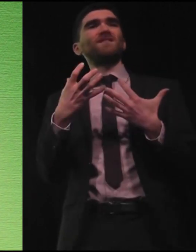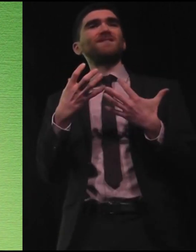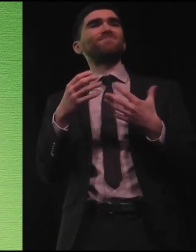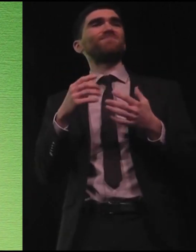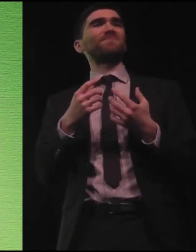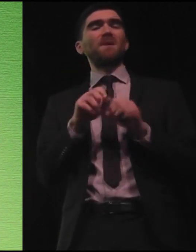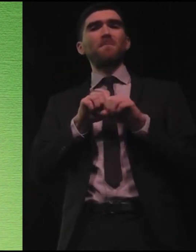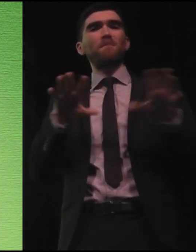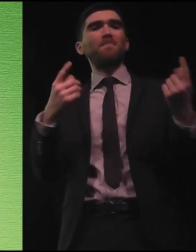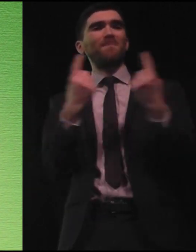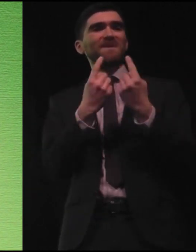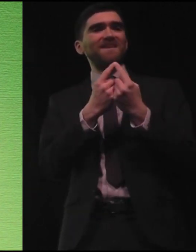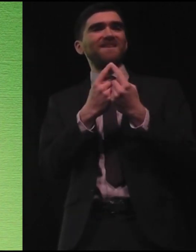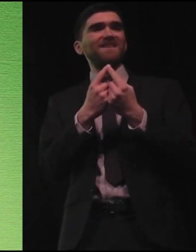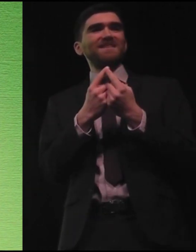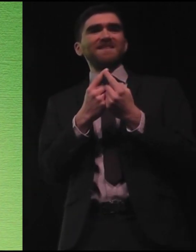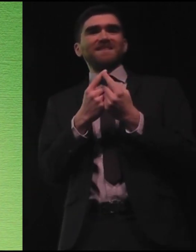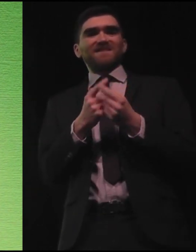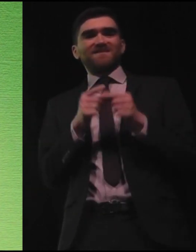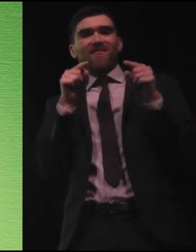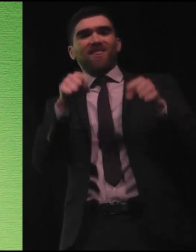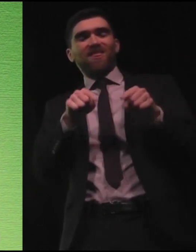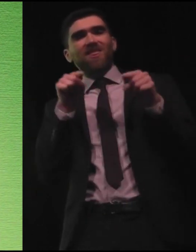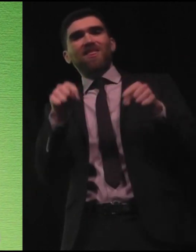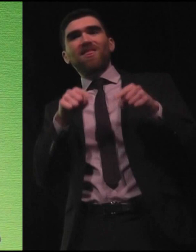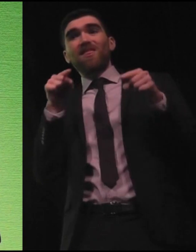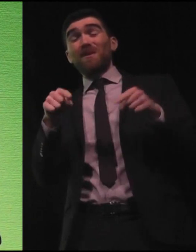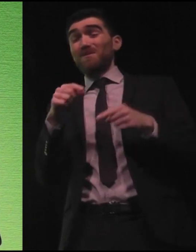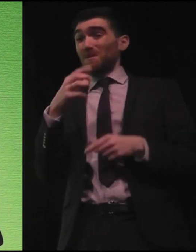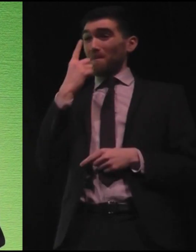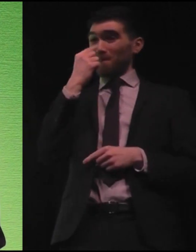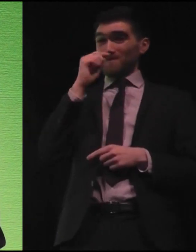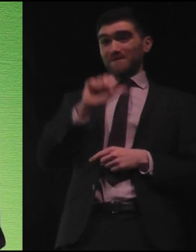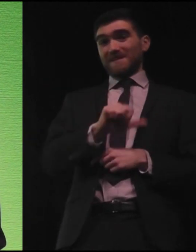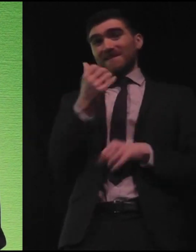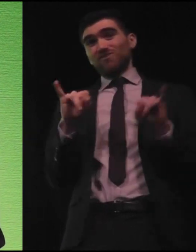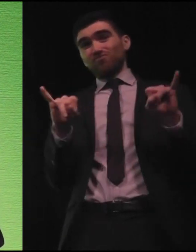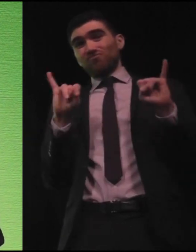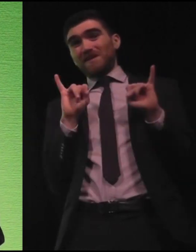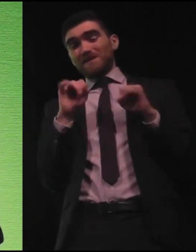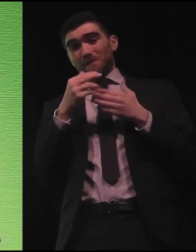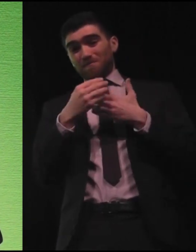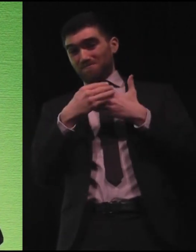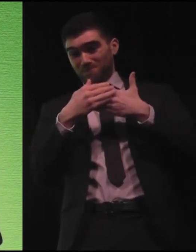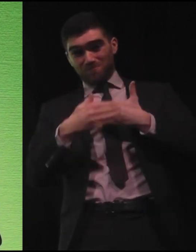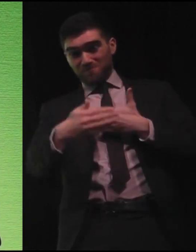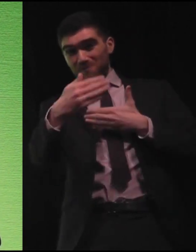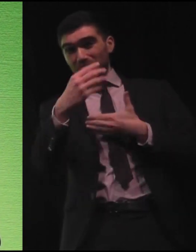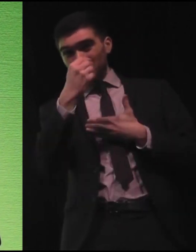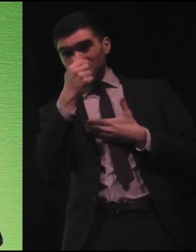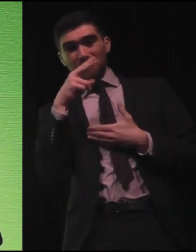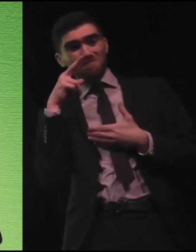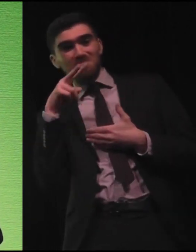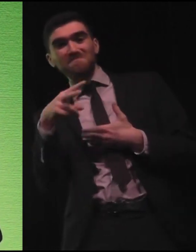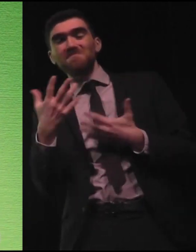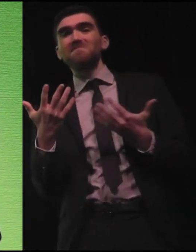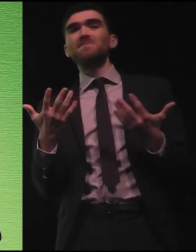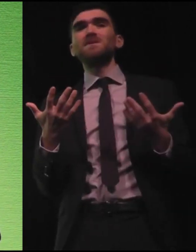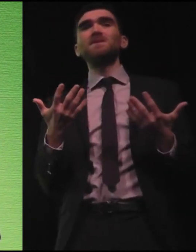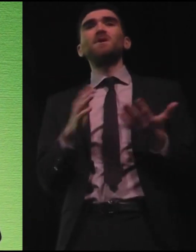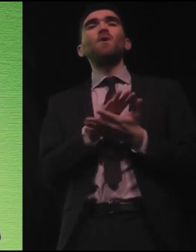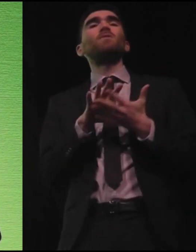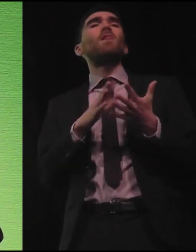the corner. Despite many tales of lessons learned, we still have an economy that relies far too heavily on